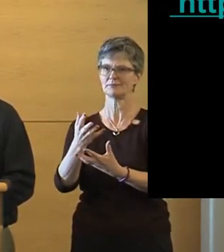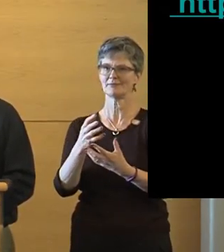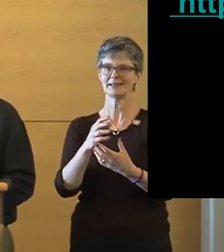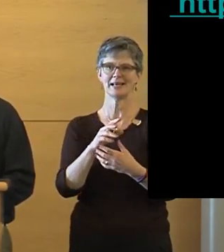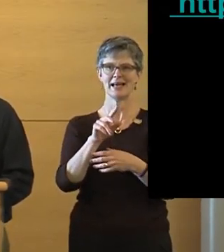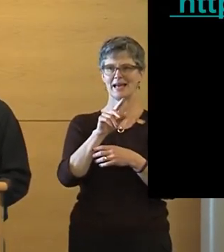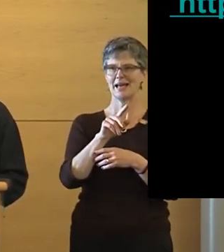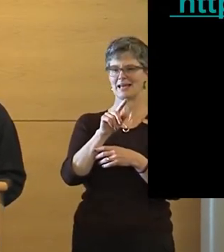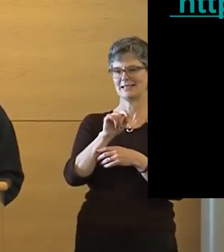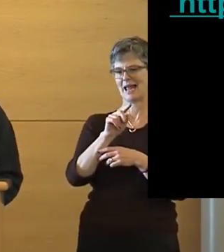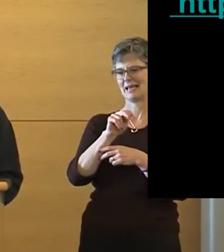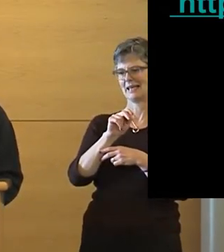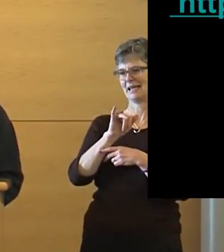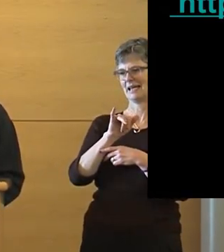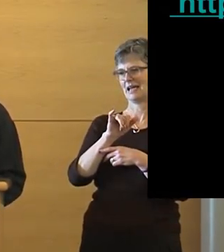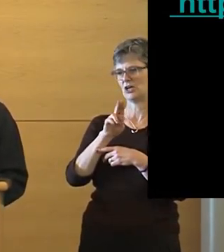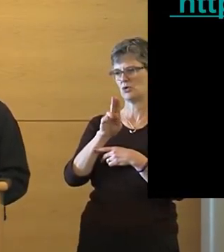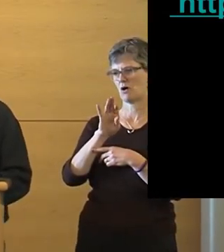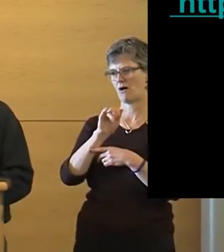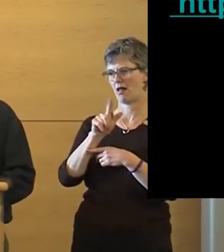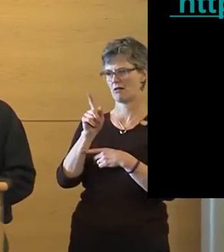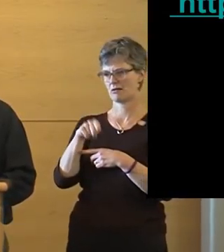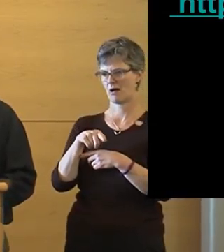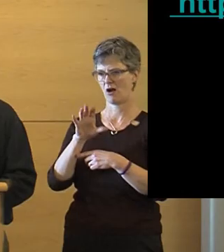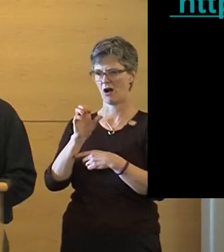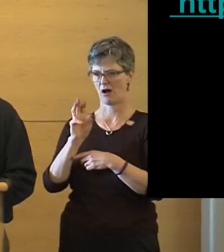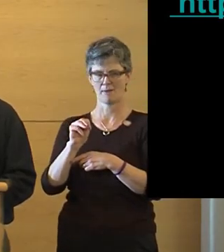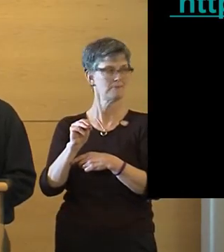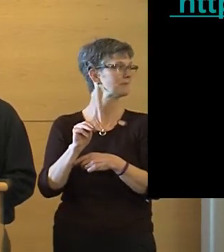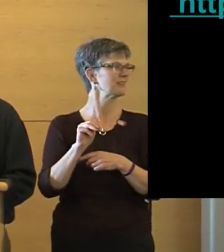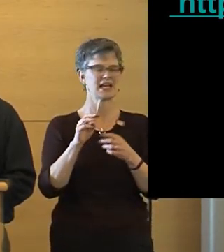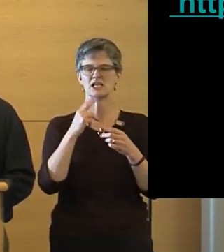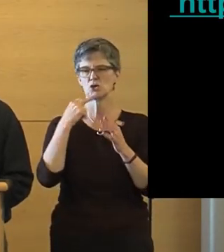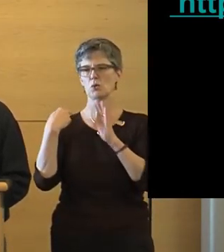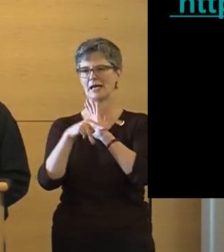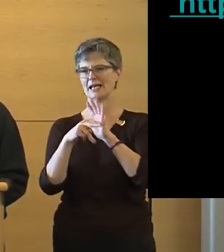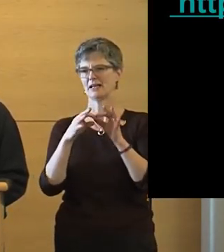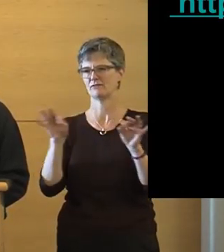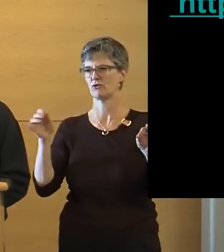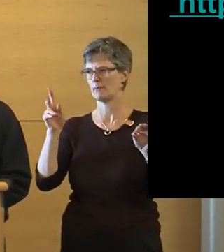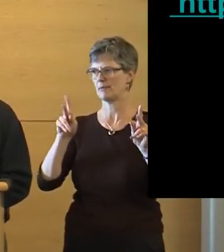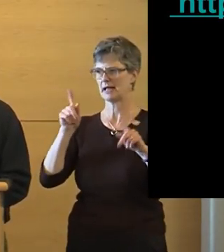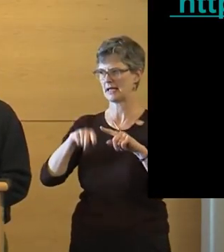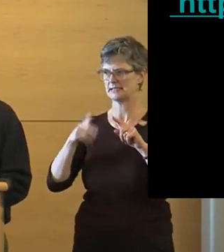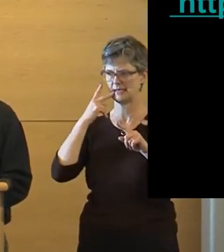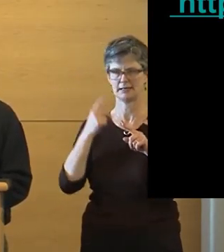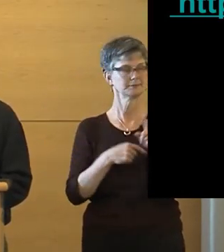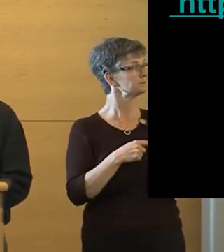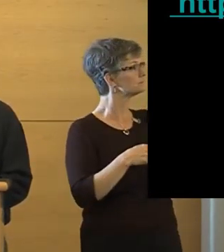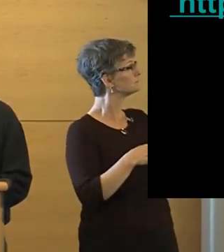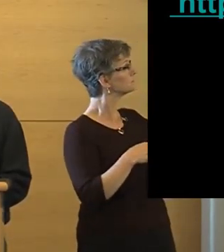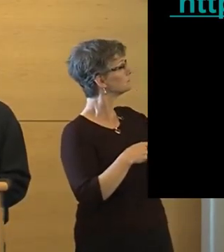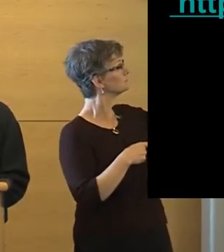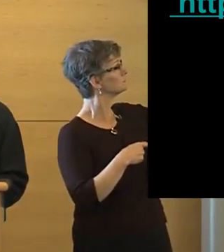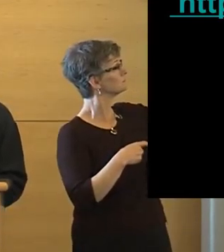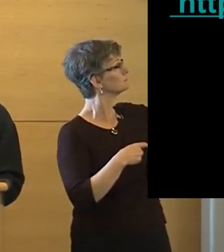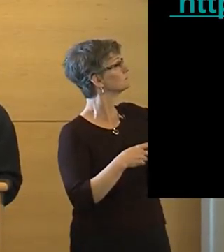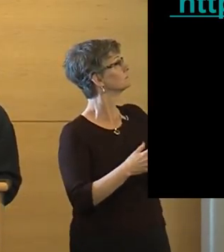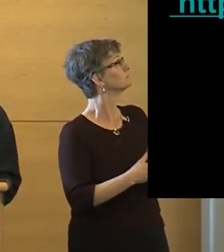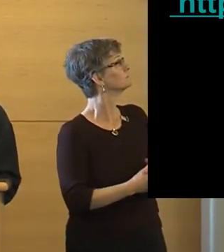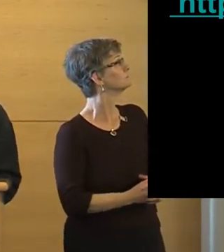where you can get your name on a mailing list, and we'll send out announcements to anybody who signs